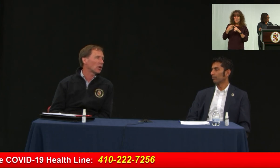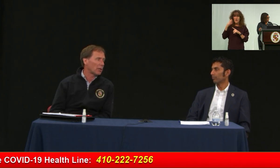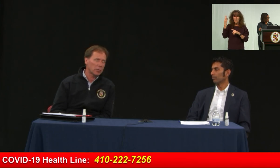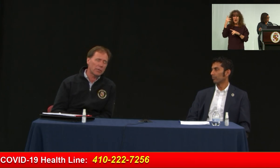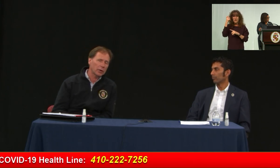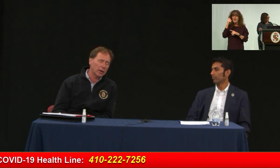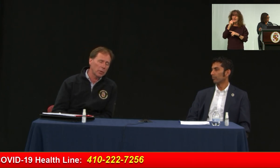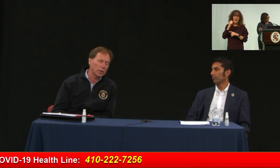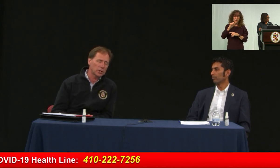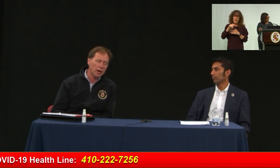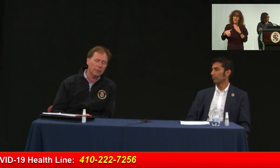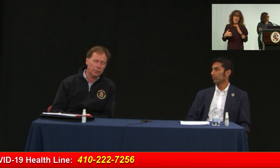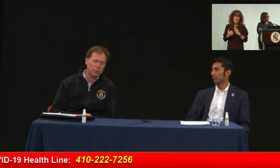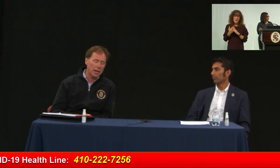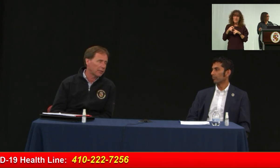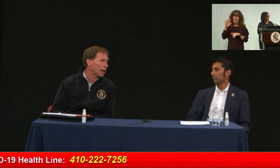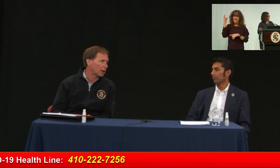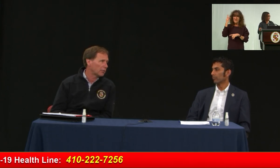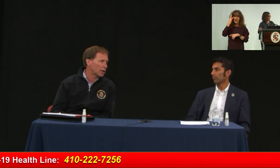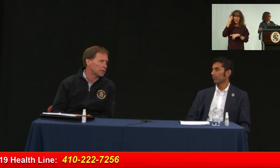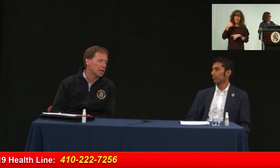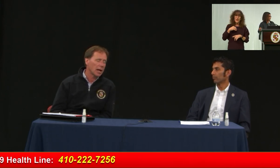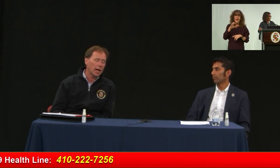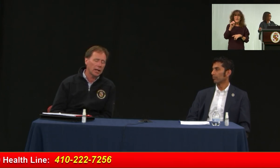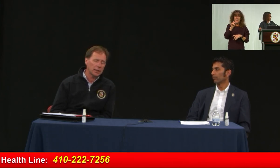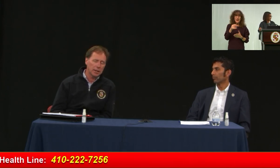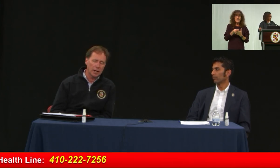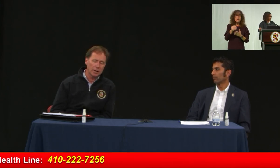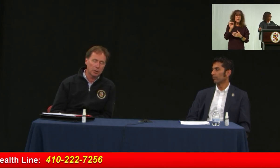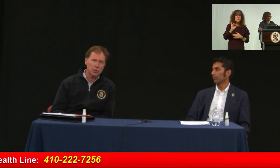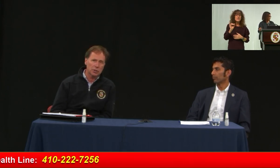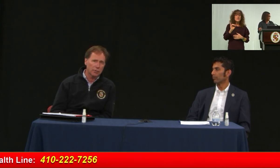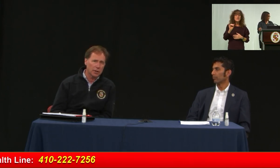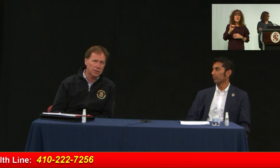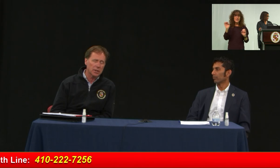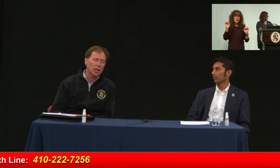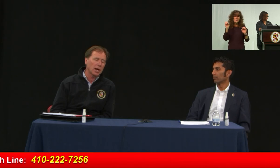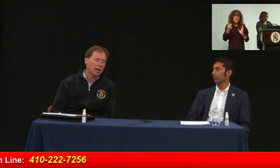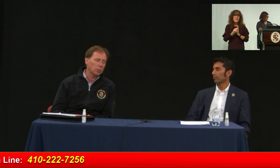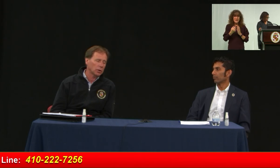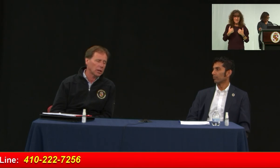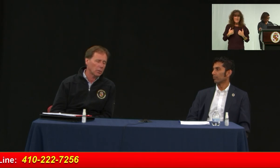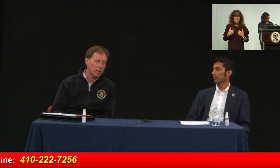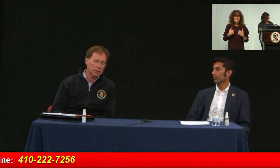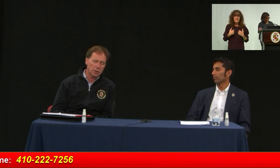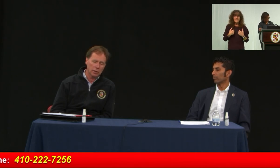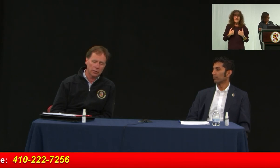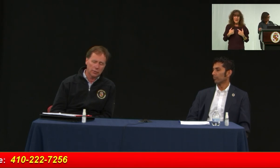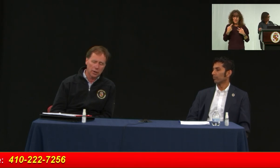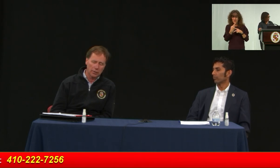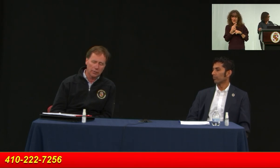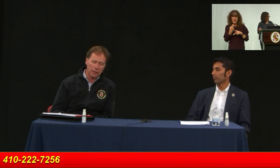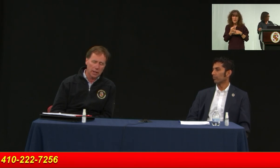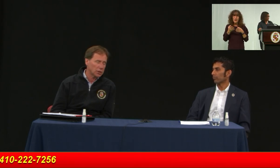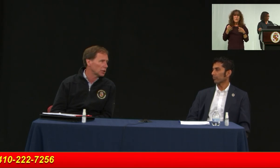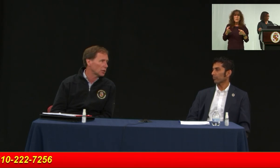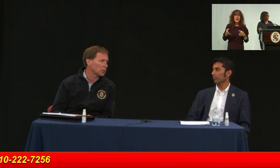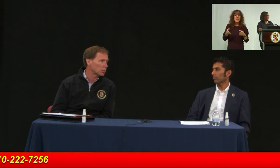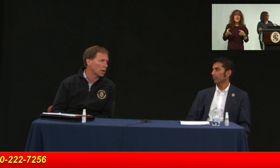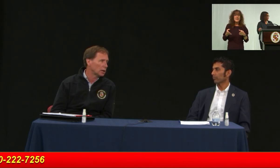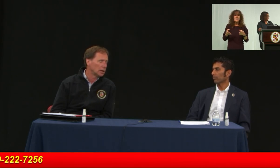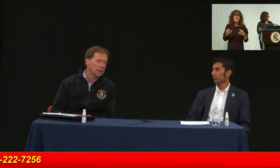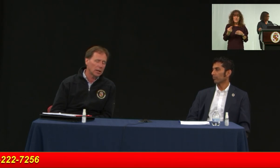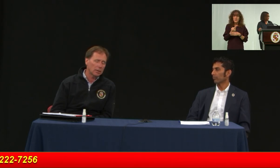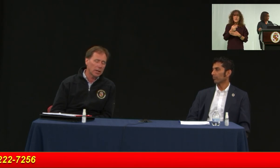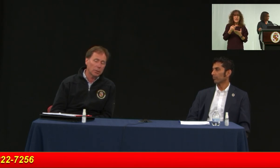doesn't all come from the federal government. We do have county funds and emergency funds, and we're looking at ways of engaging those